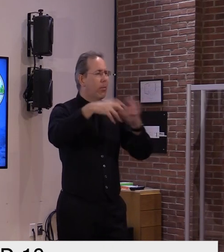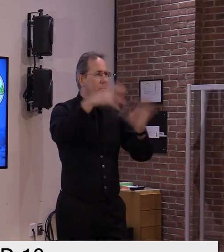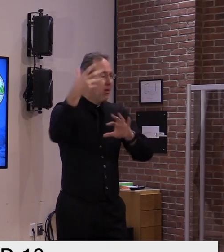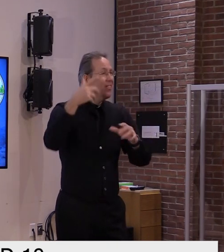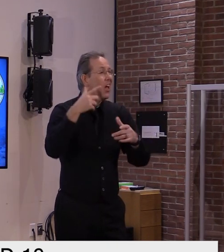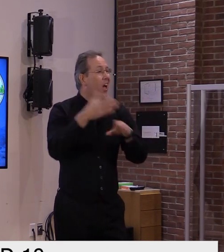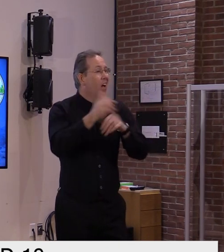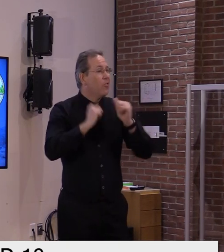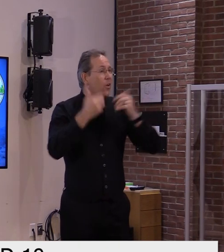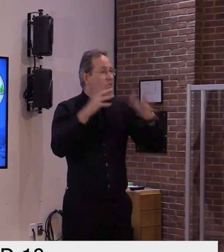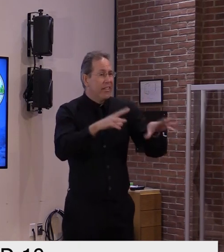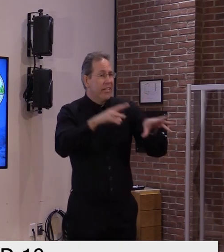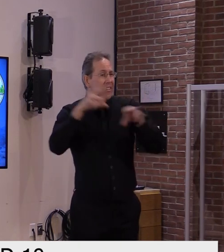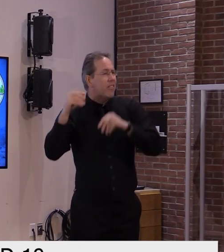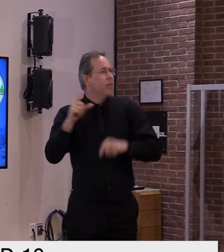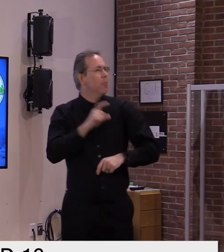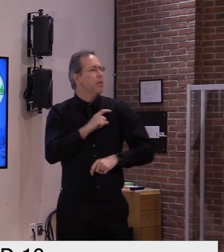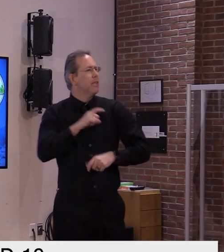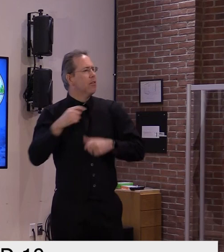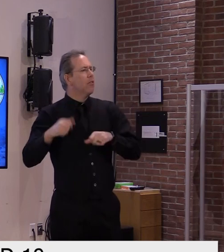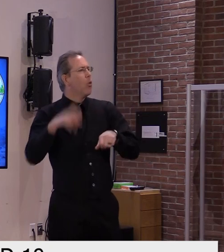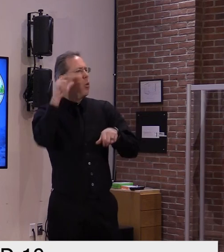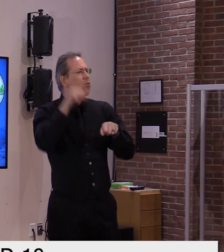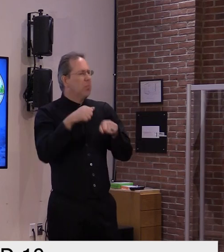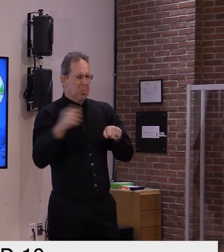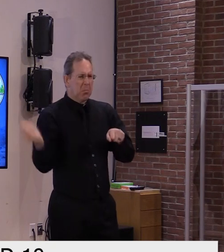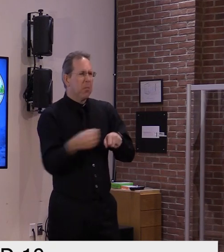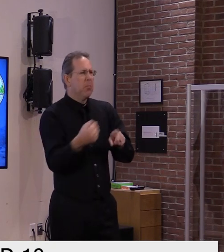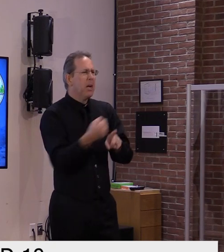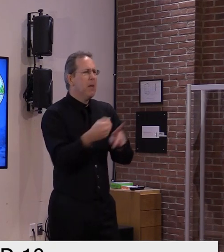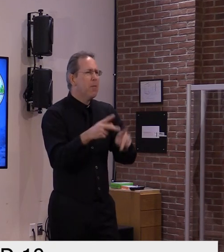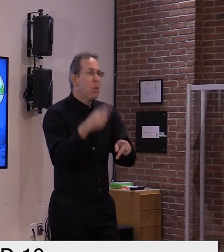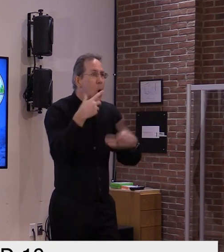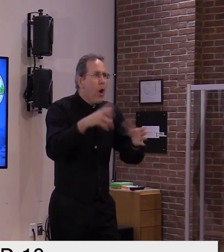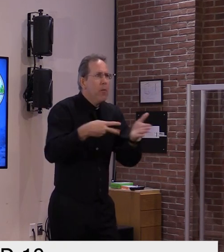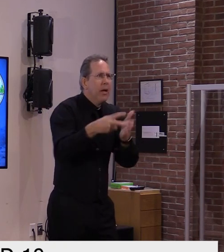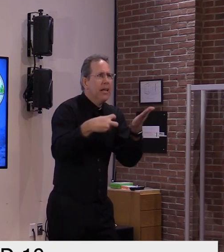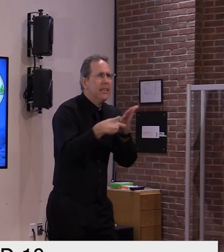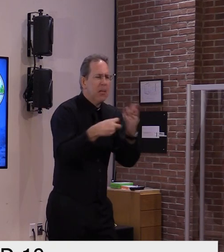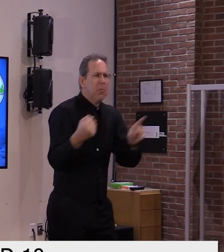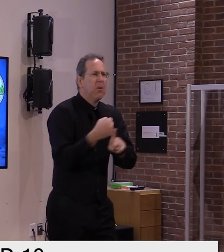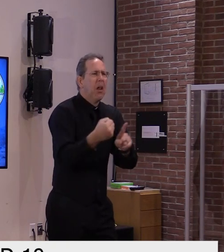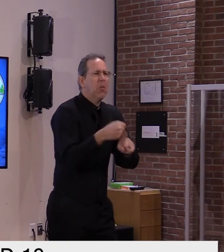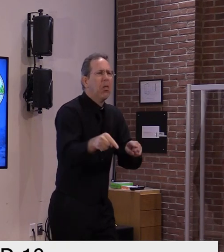blame someone? I mean, could you blame the Grateful Dead for putting on a concert?